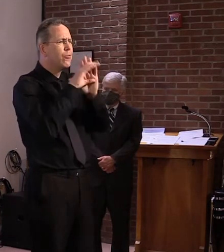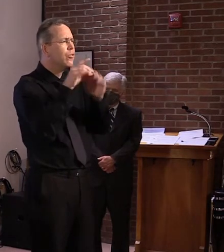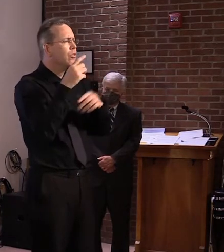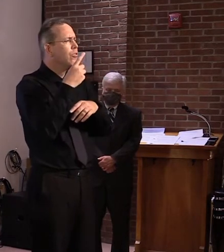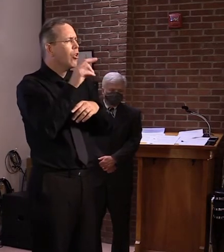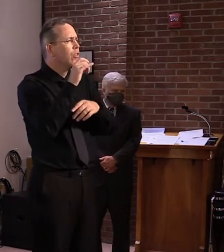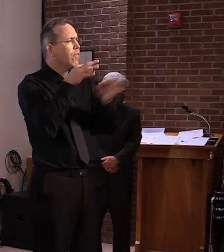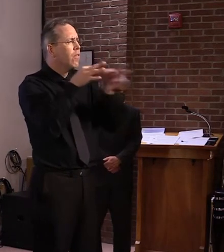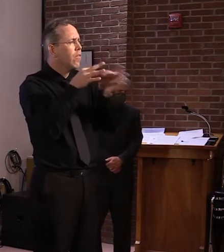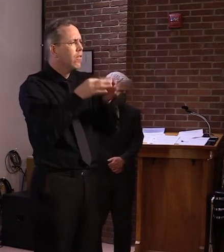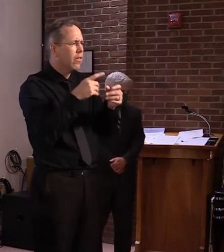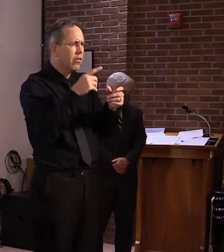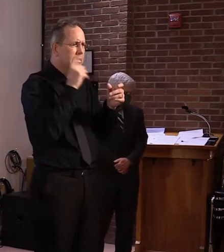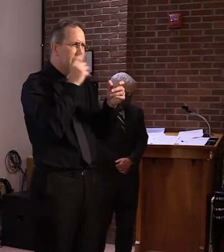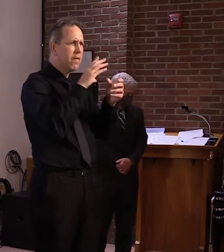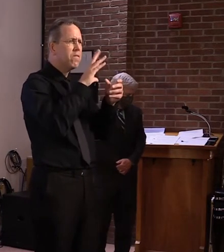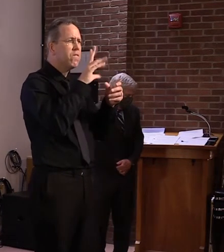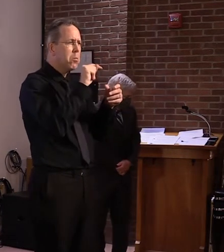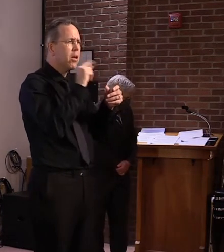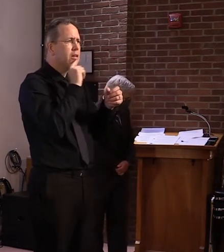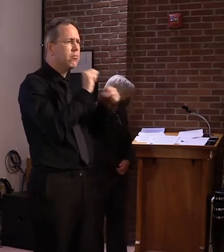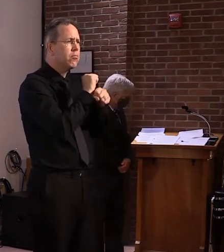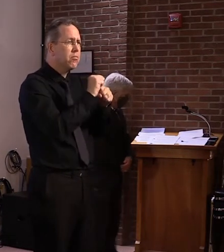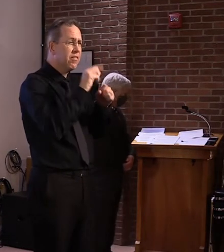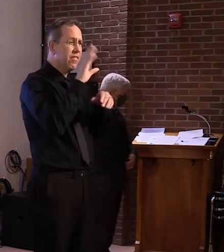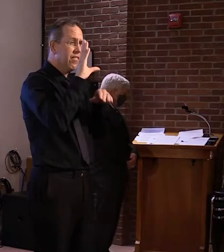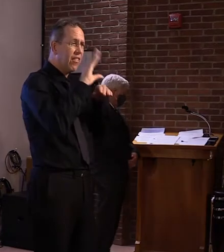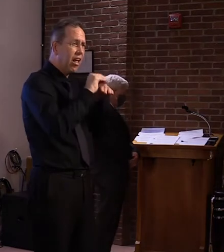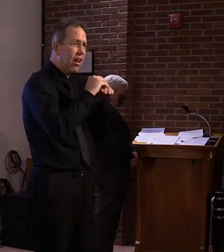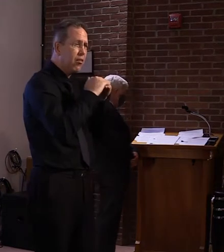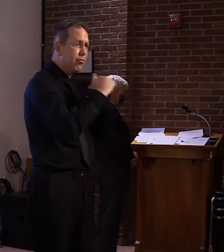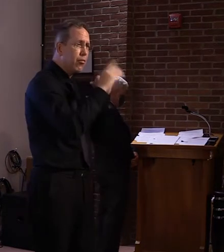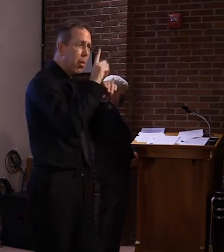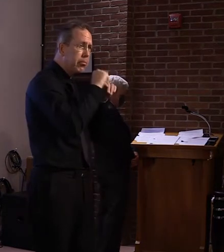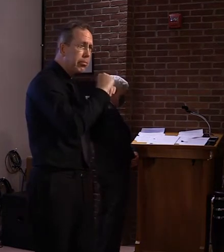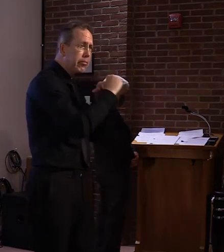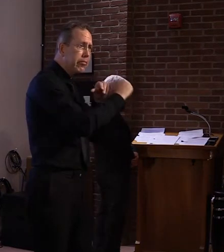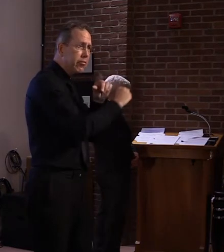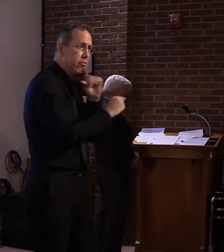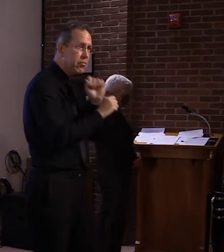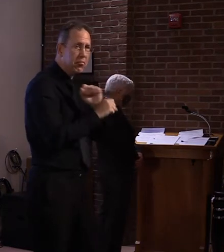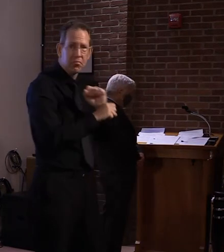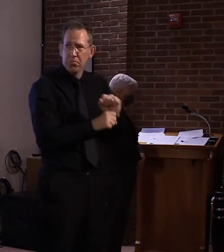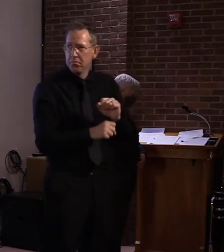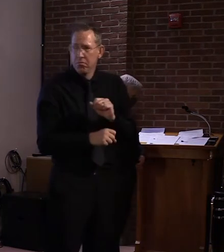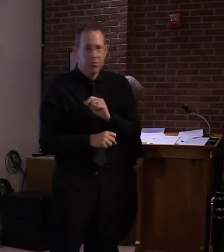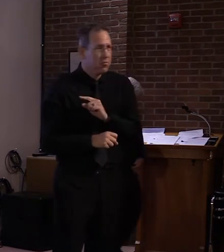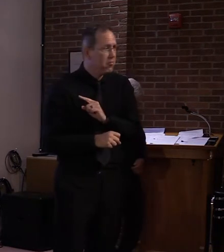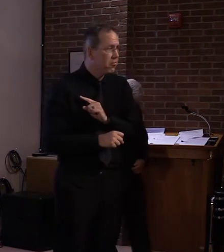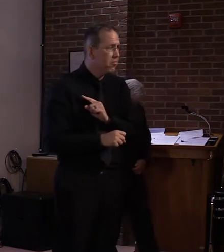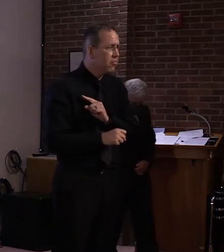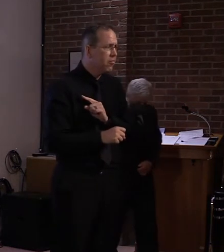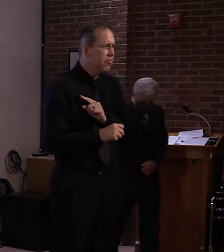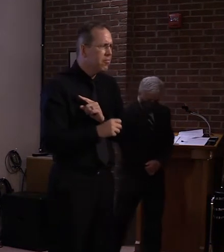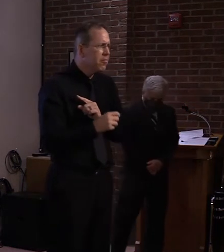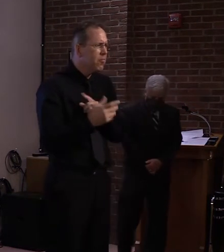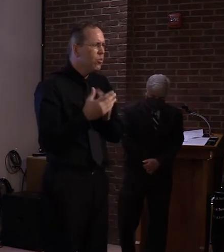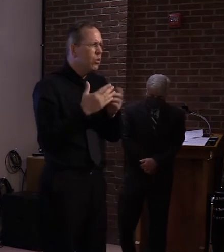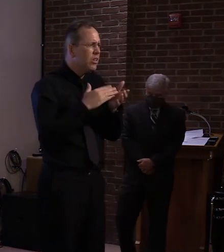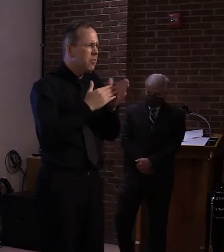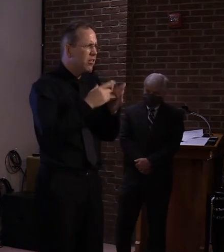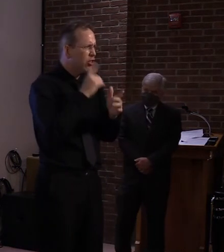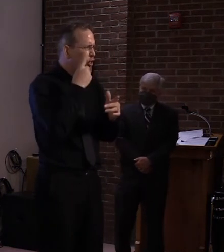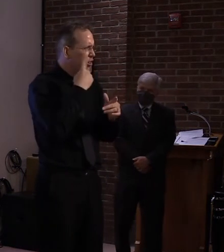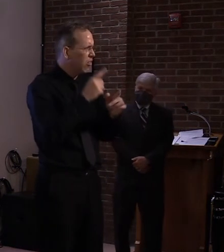can see that the number of cases is going up. Obviously, it can't go down because